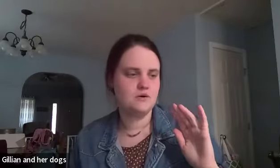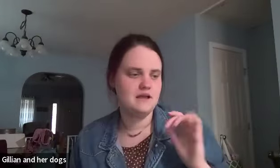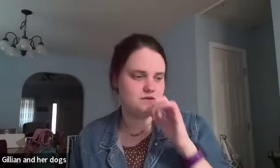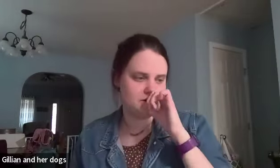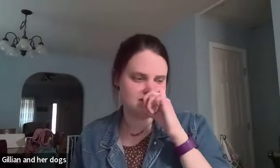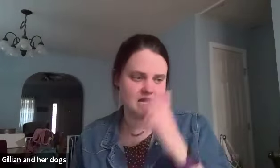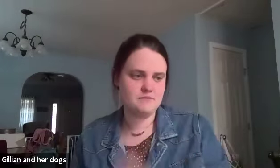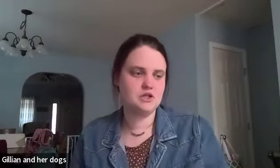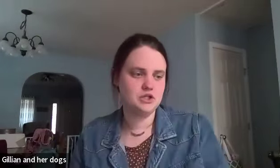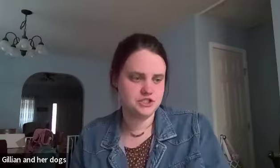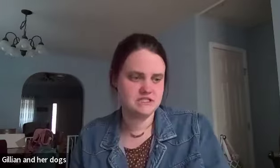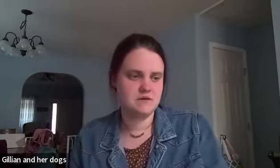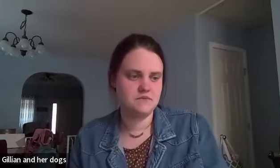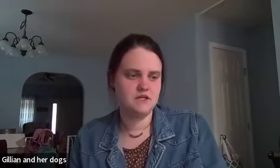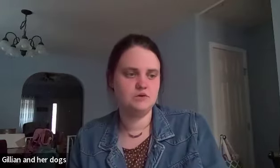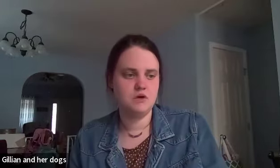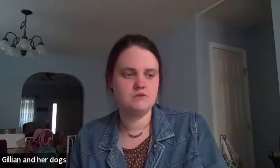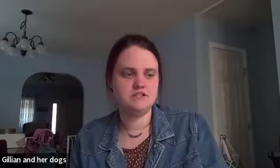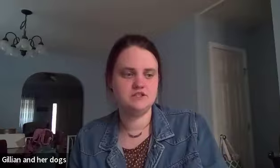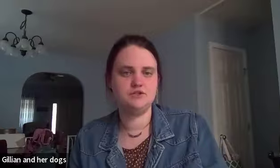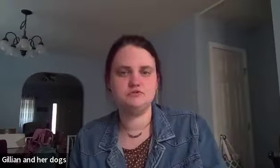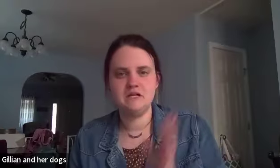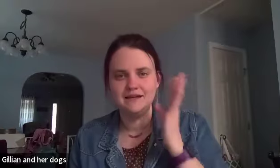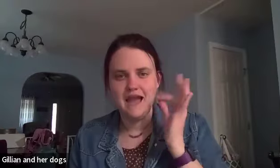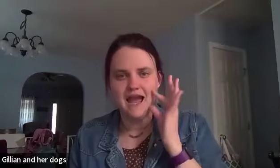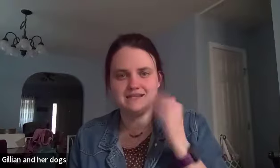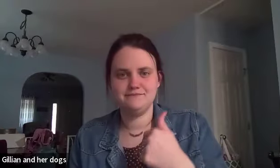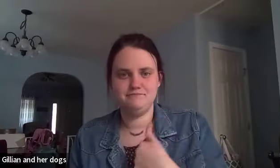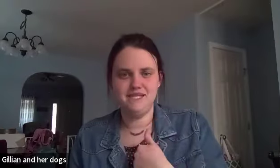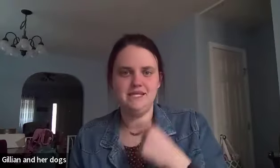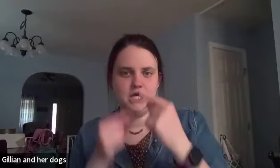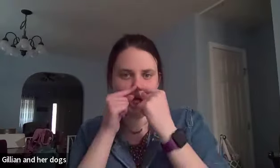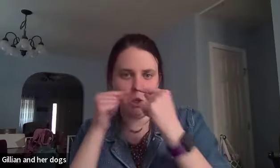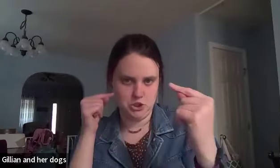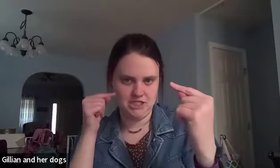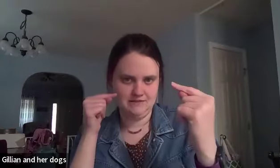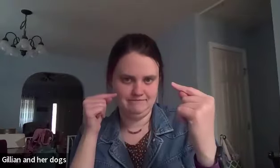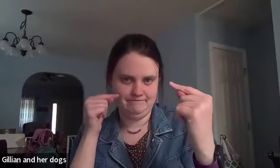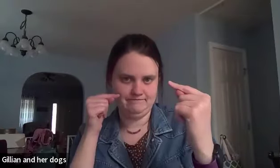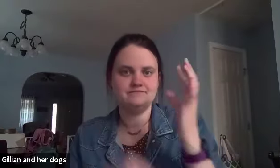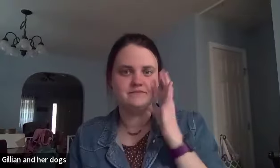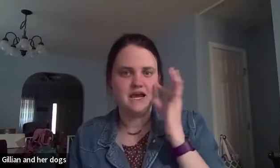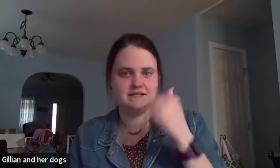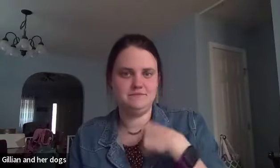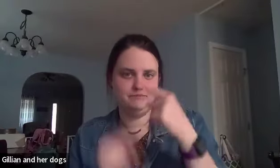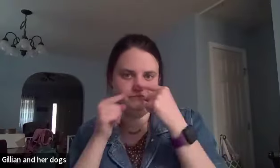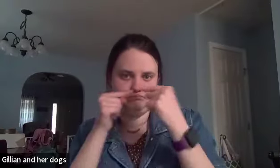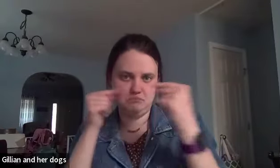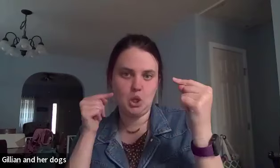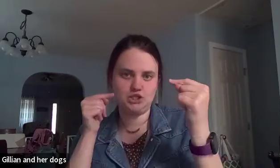So if you were to say I'm allergic to something, you would probably do cats, meat, allergic. Cats, meat,